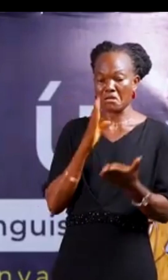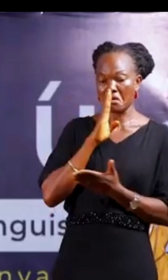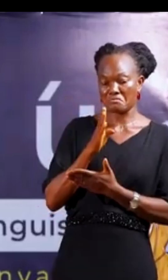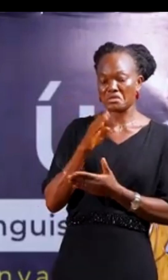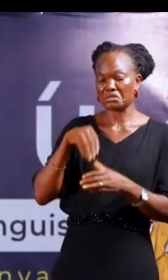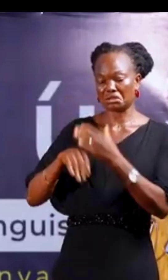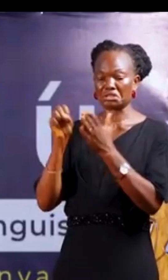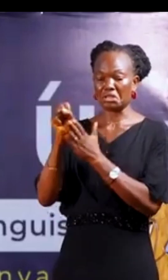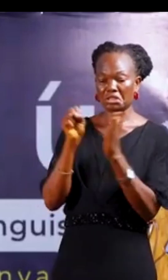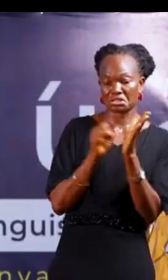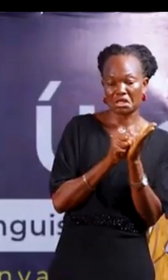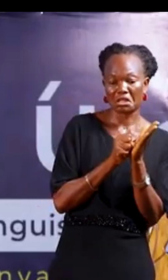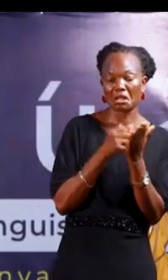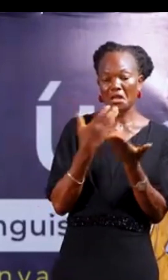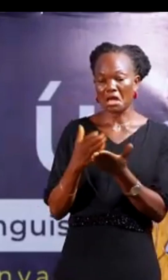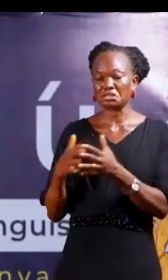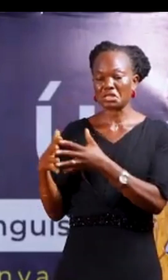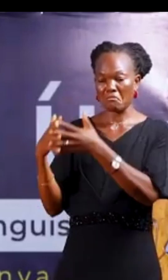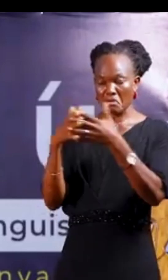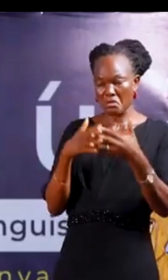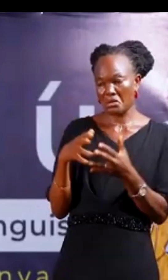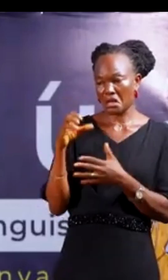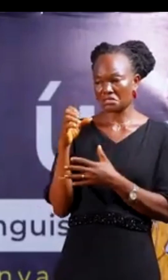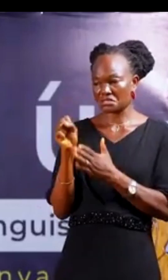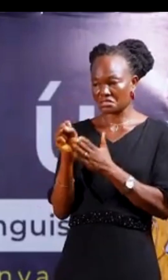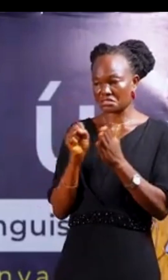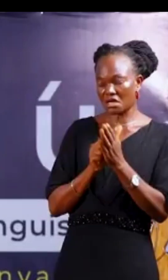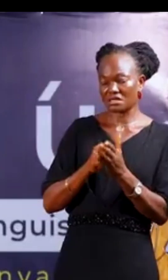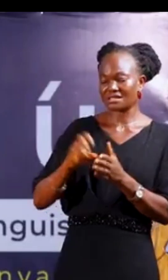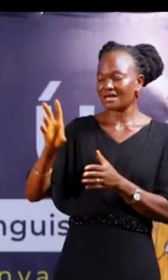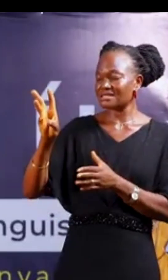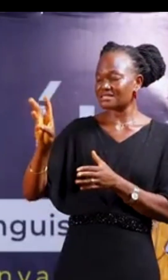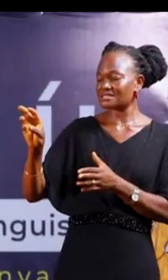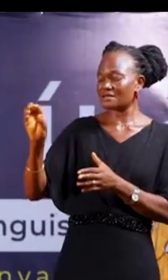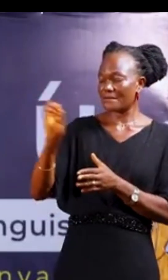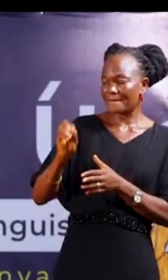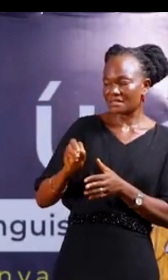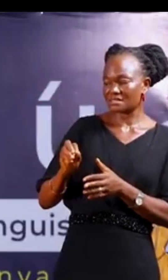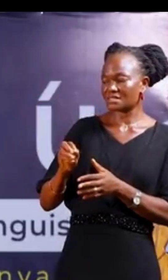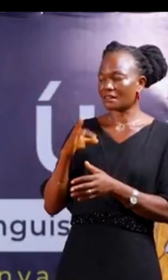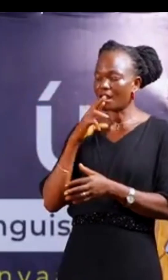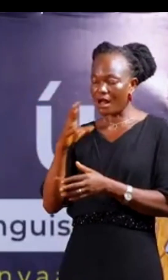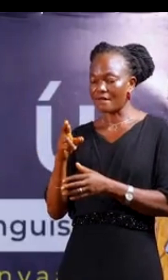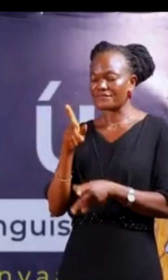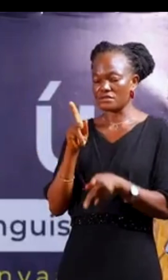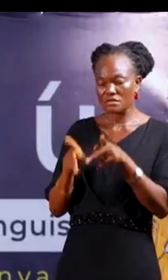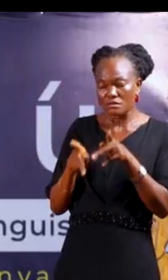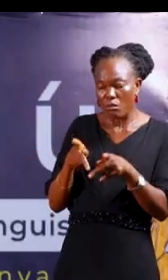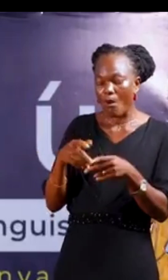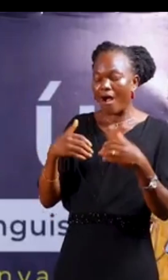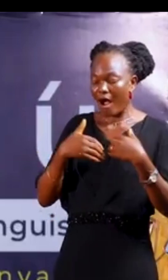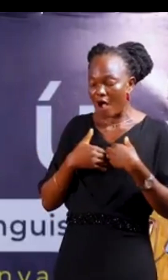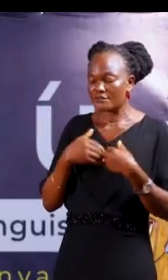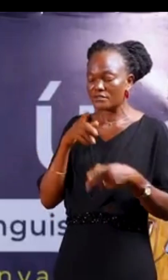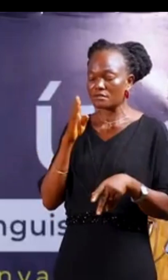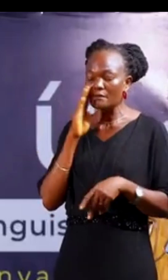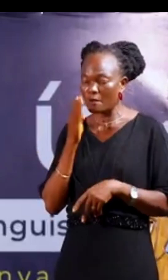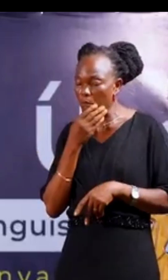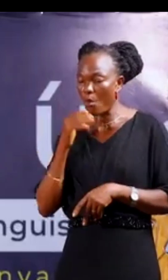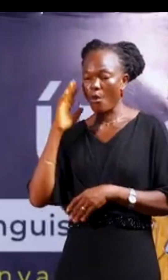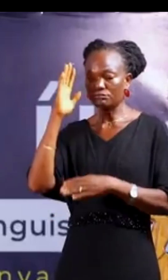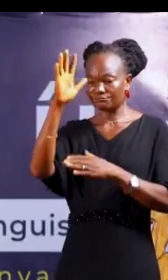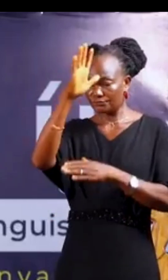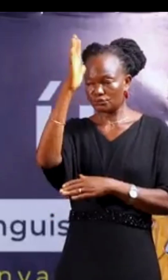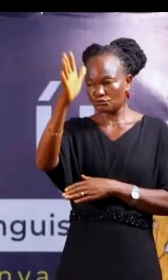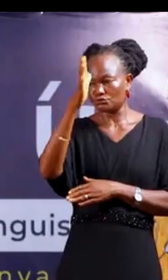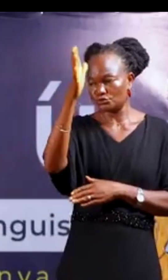In a state like Virginia in the United States, 60% of black Virginians have Igbo ancestry. The same